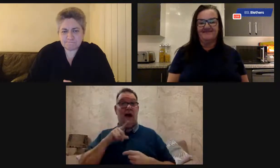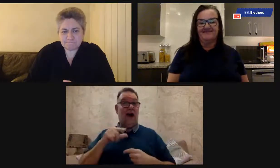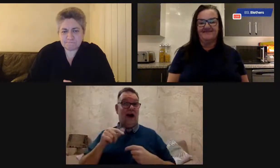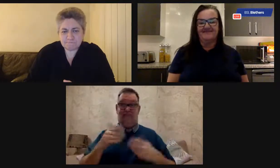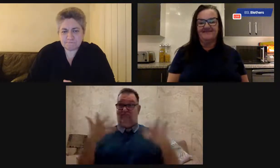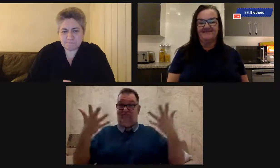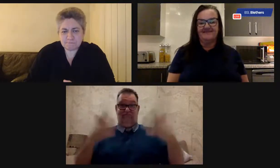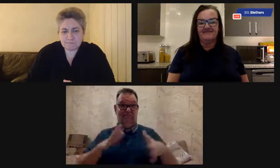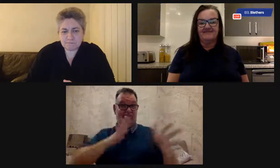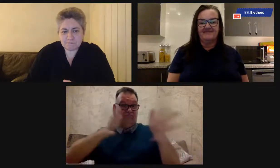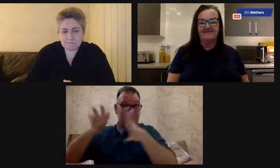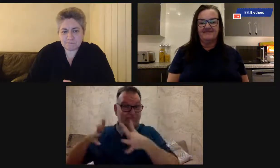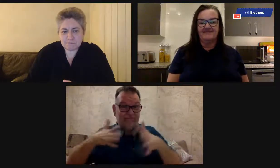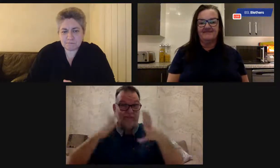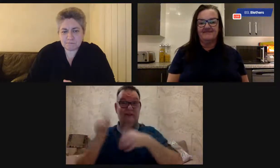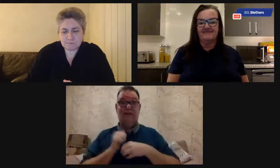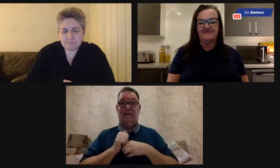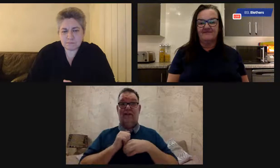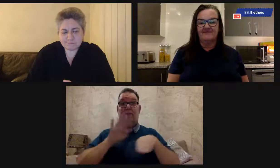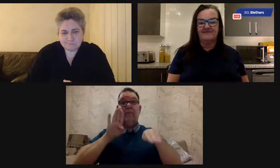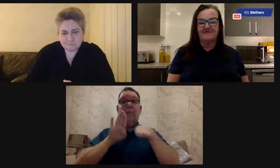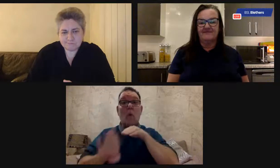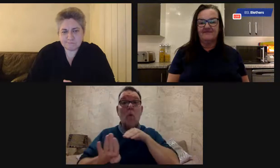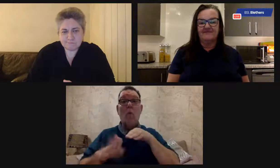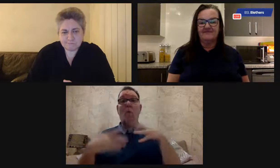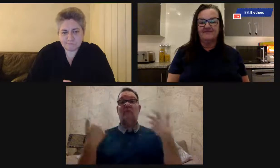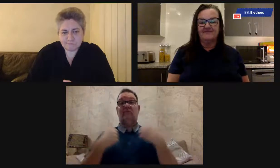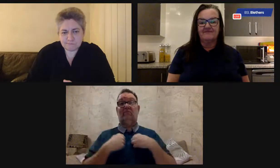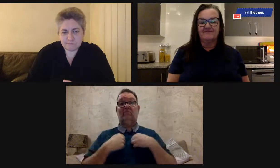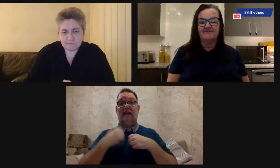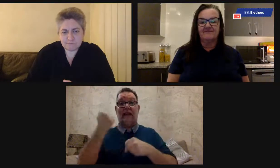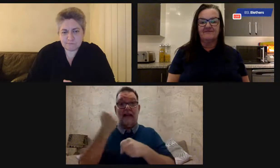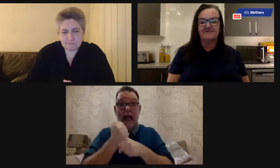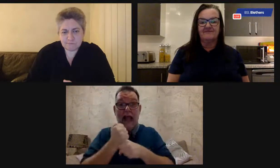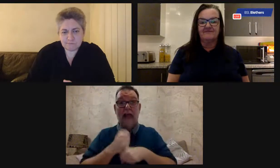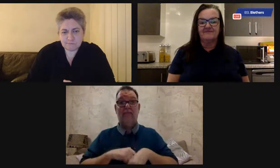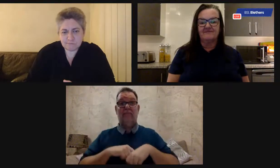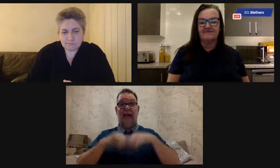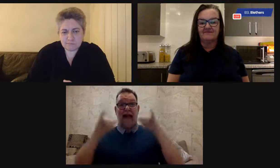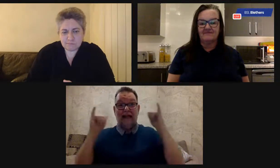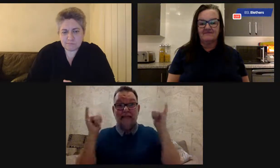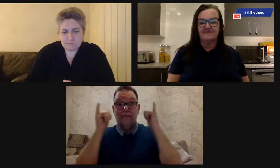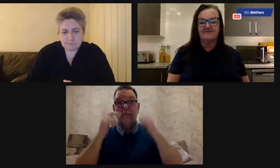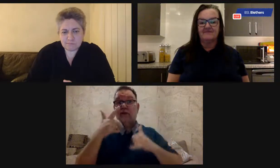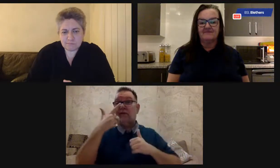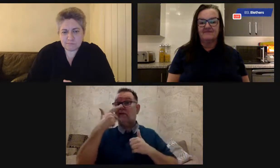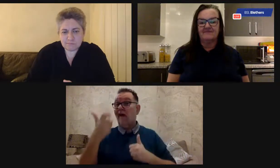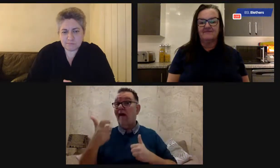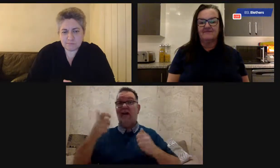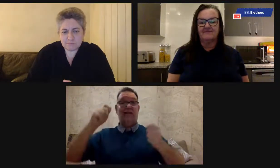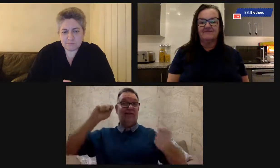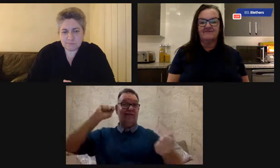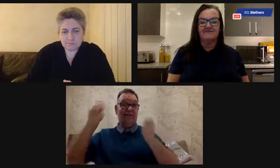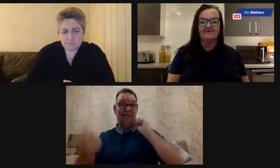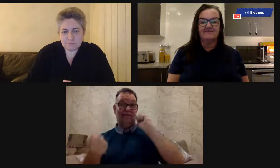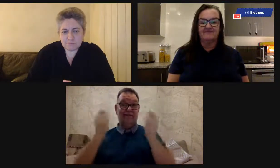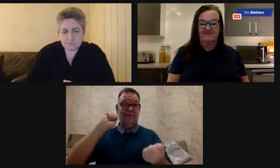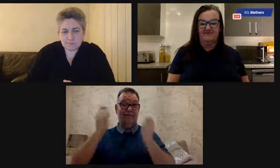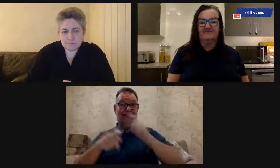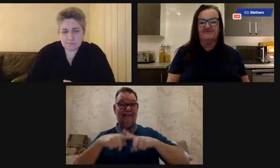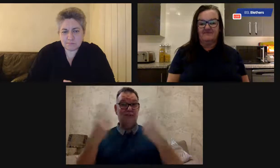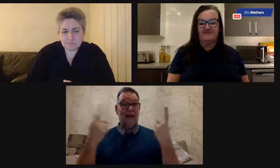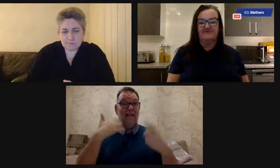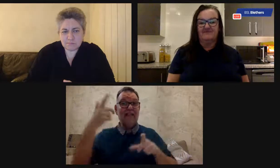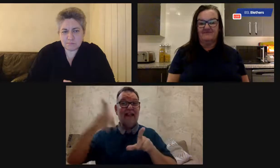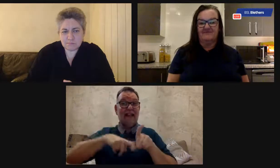us to slack. He wants the standards to be as excellent. He wants everybody to sign and relax, play